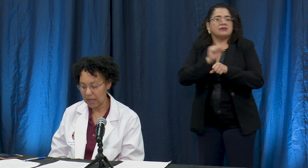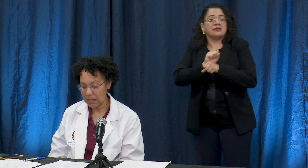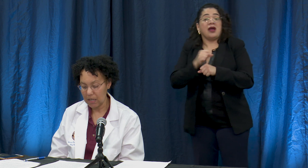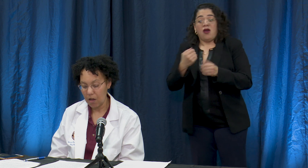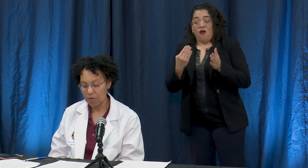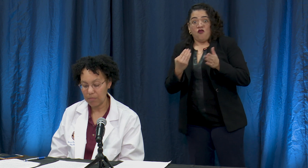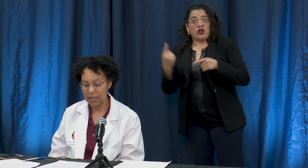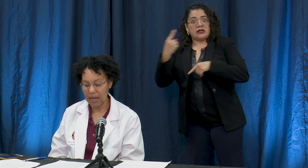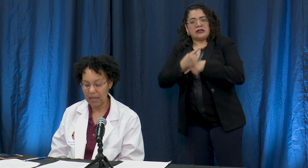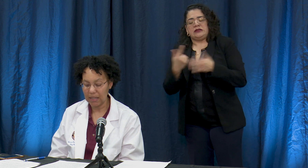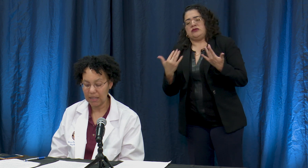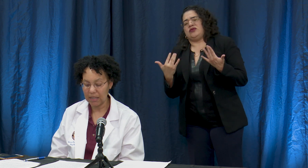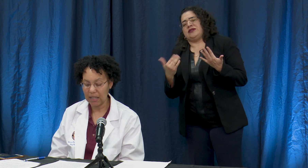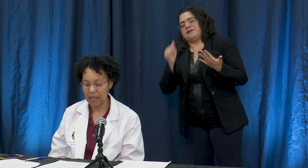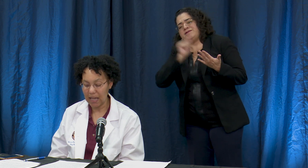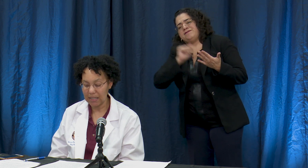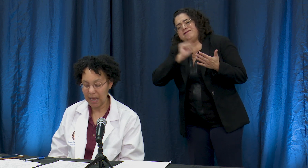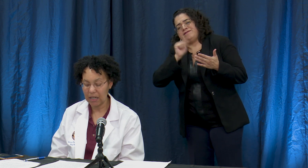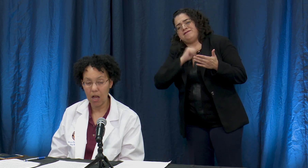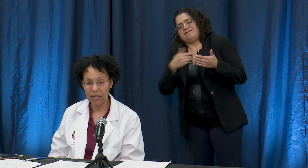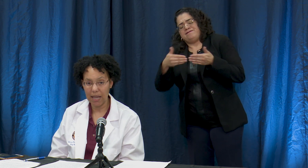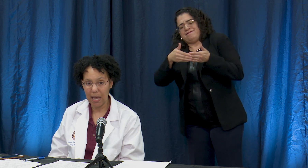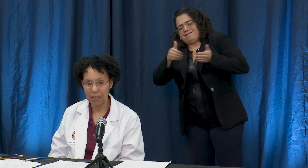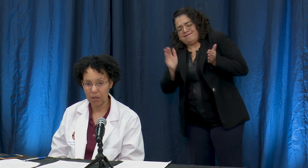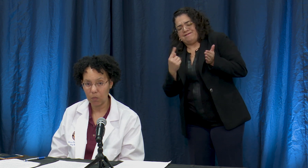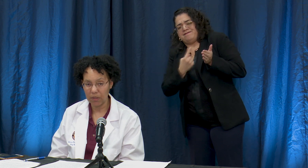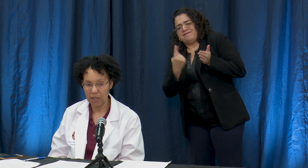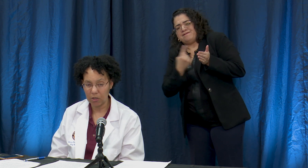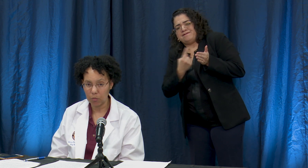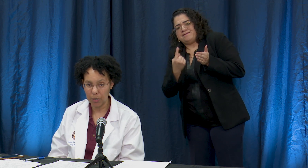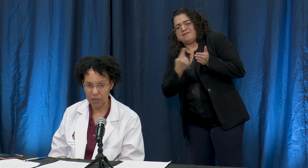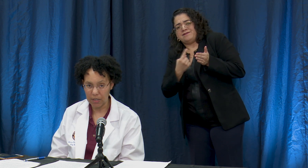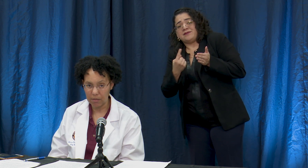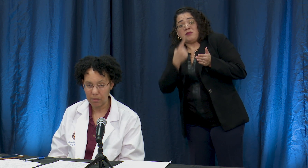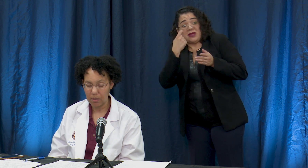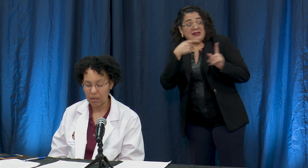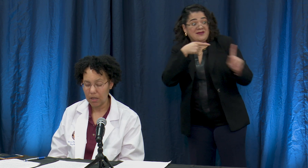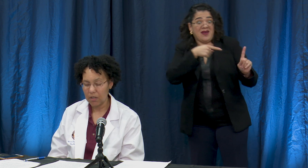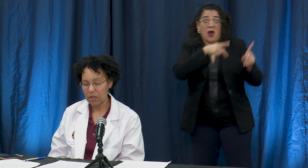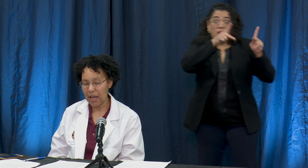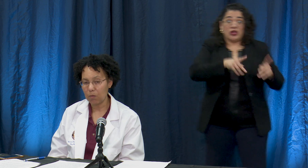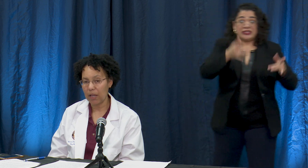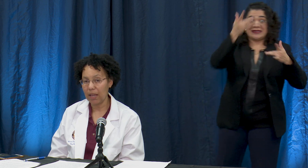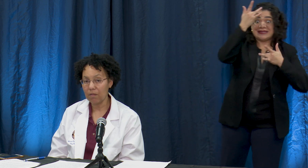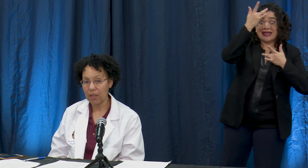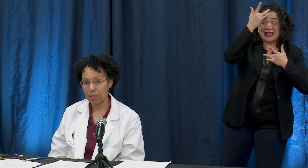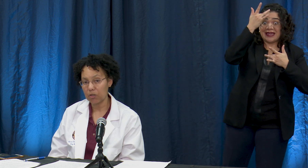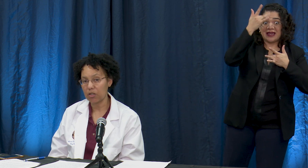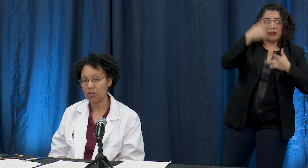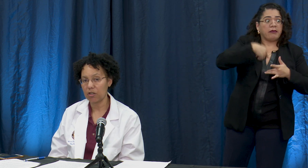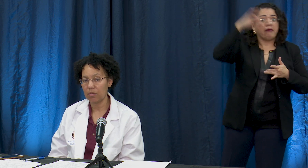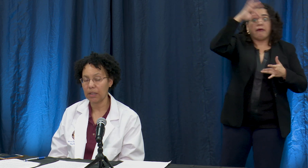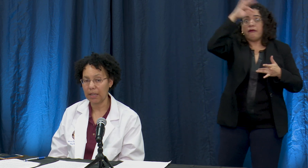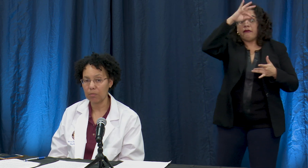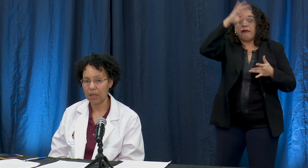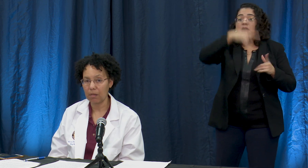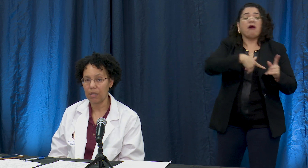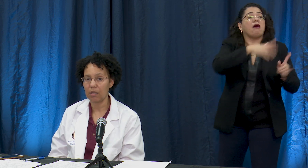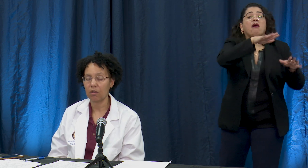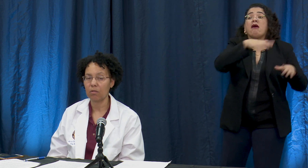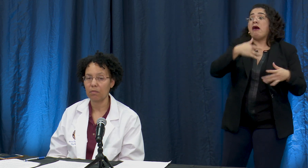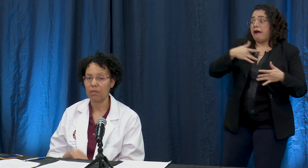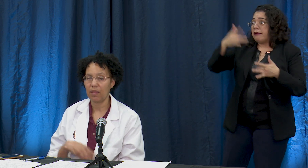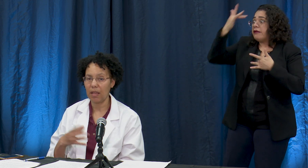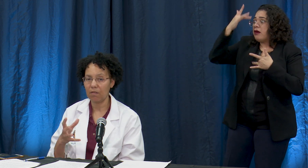14 days from the date that they last had contact with an ill person. So that way, if that person should later